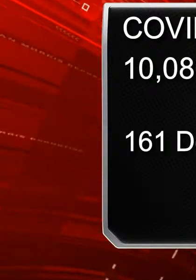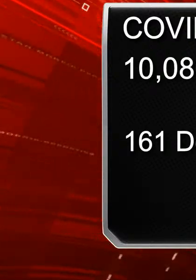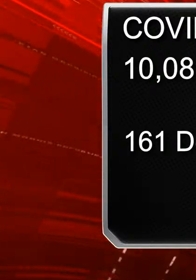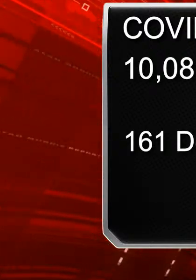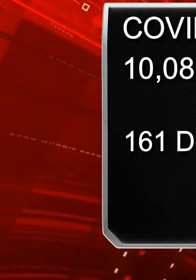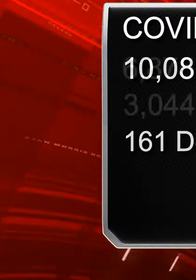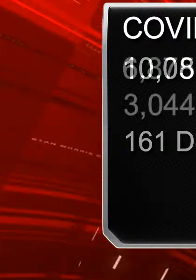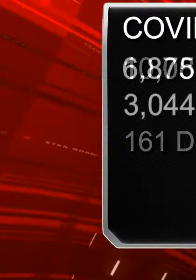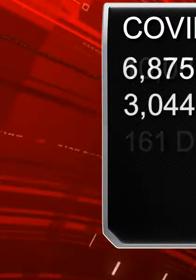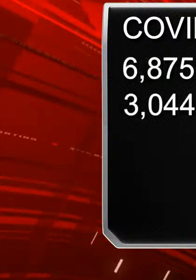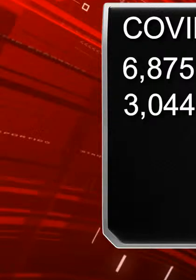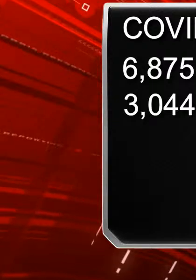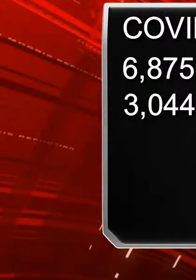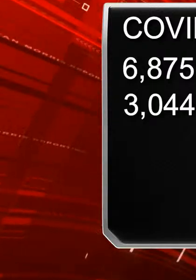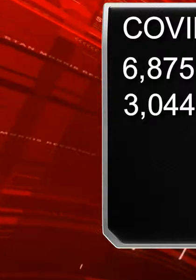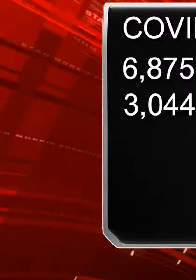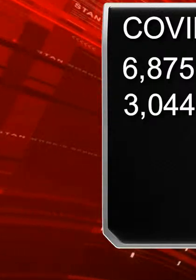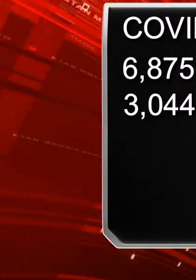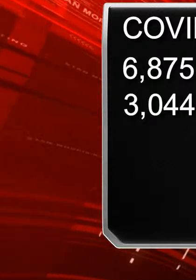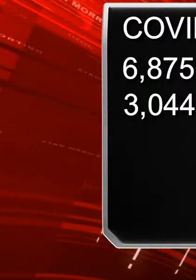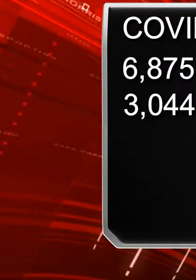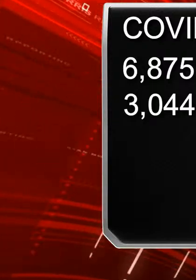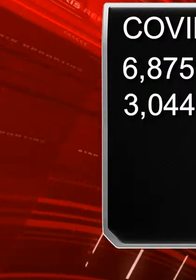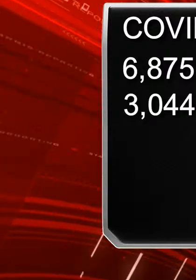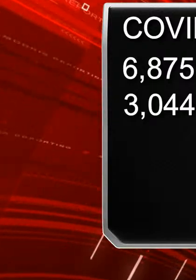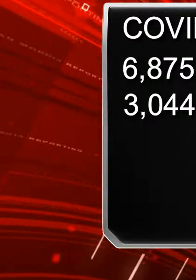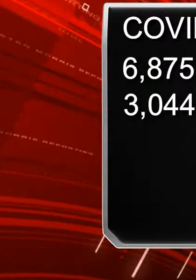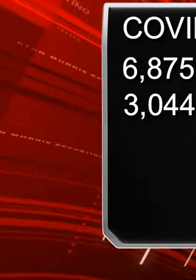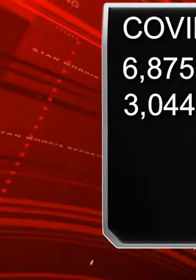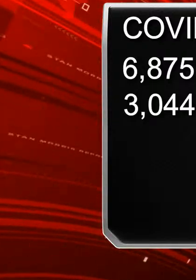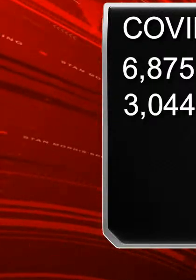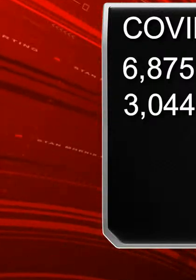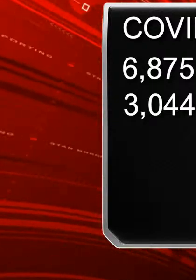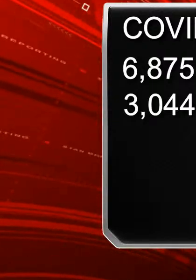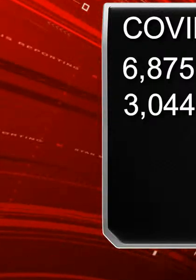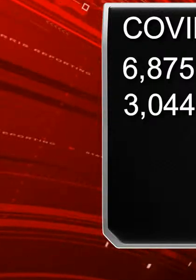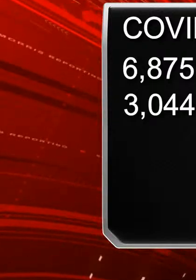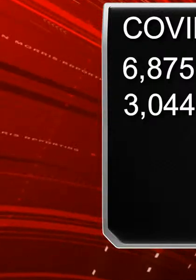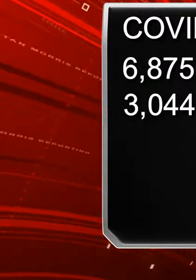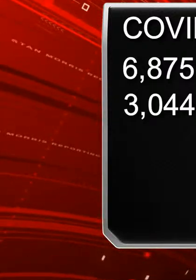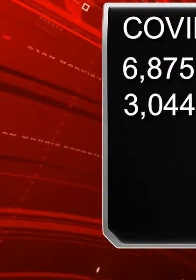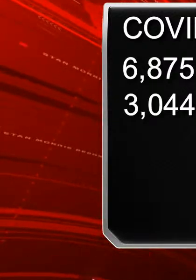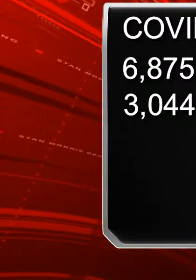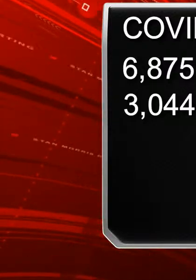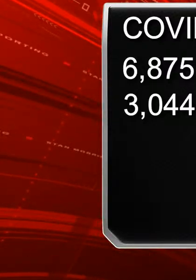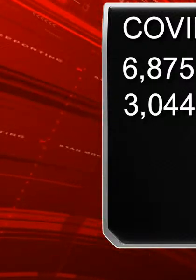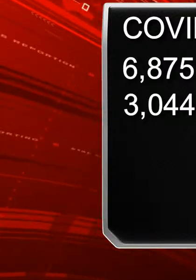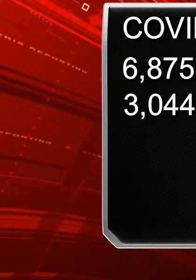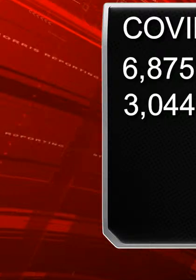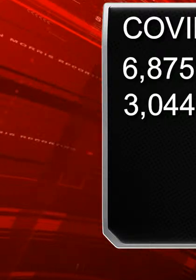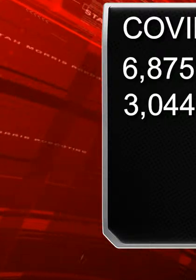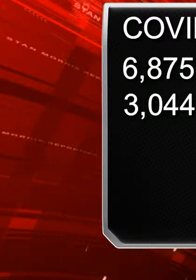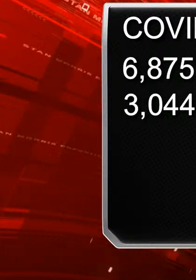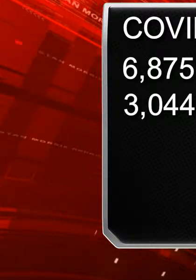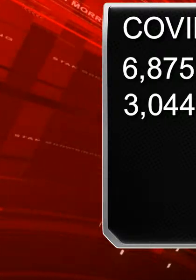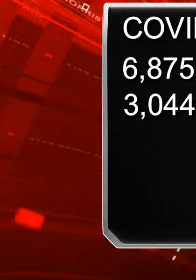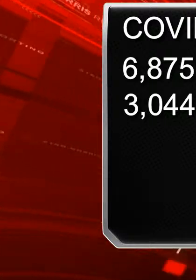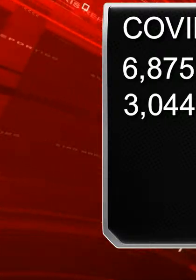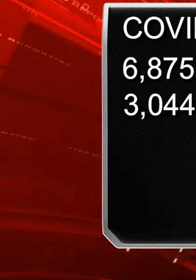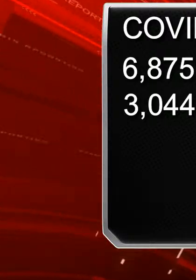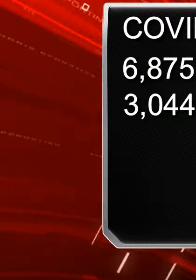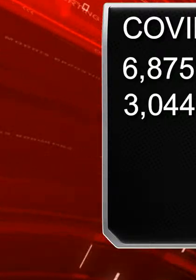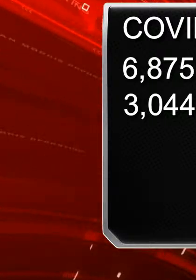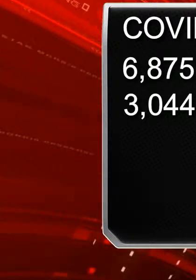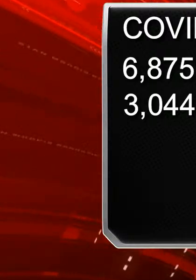with 161 deaths. Those are the old numbers that we're going into the press briefing with today. 6,875 have recovered. That